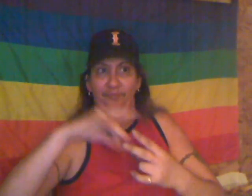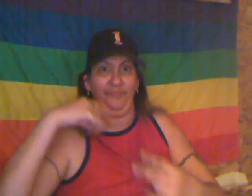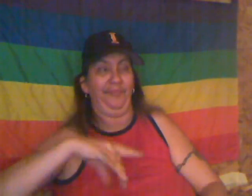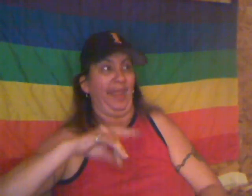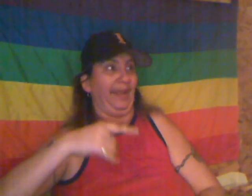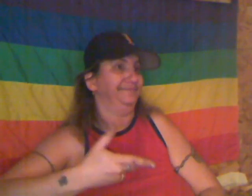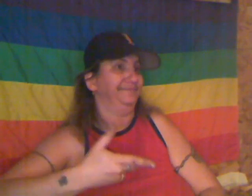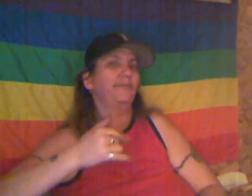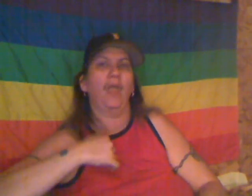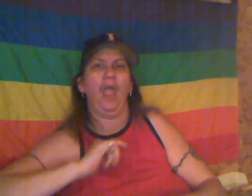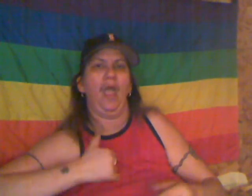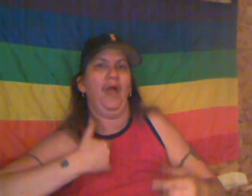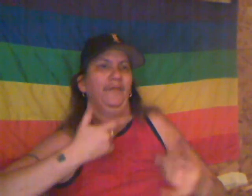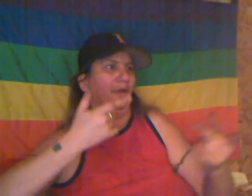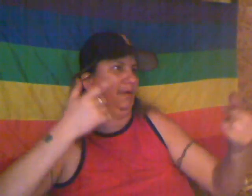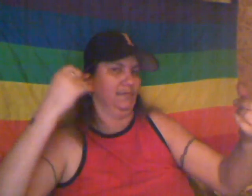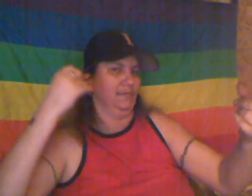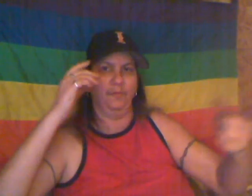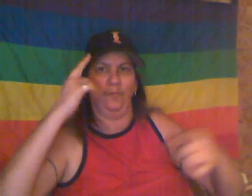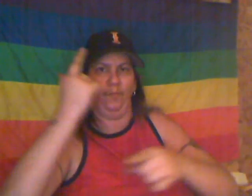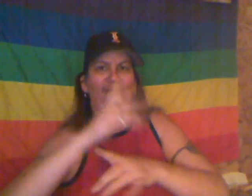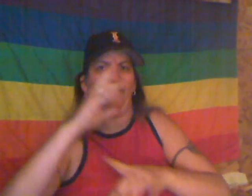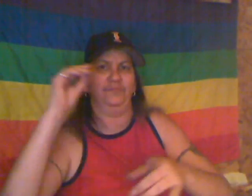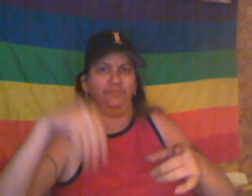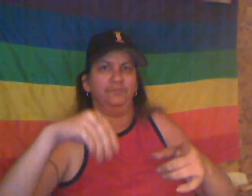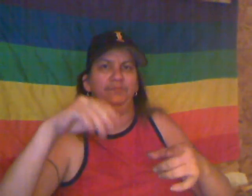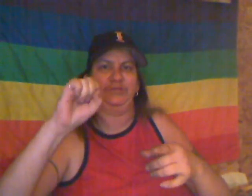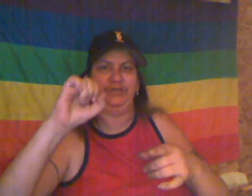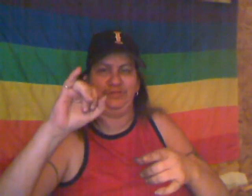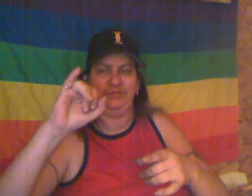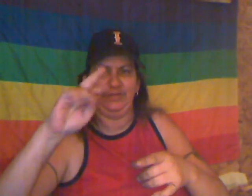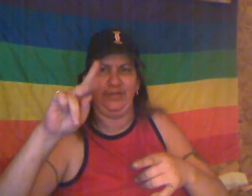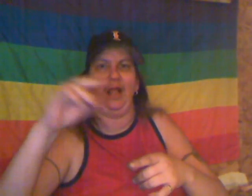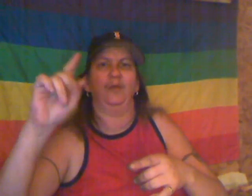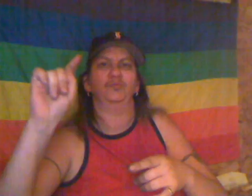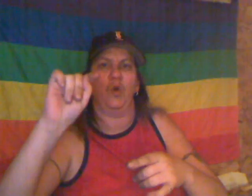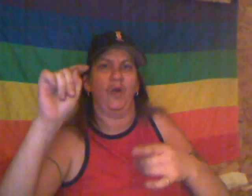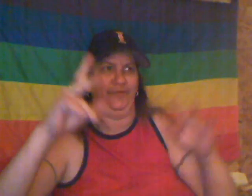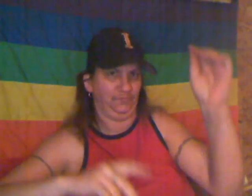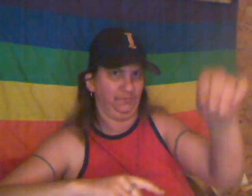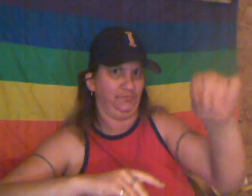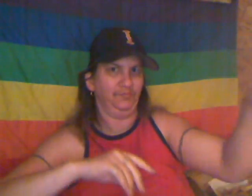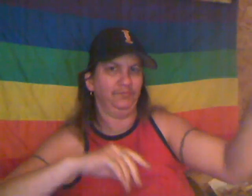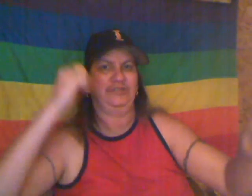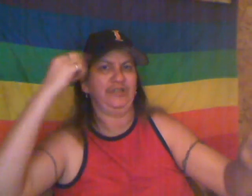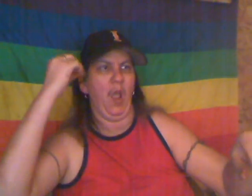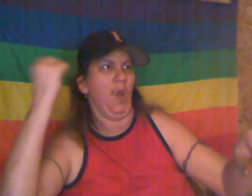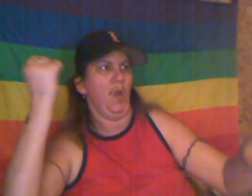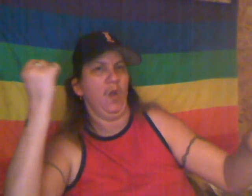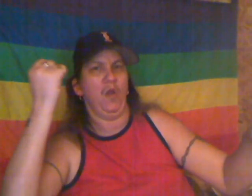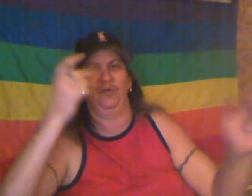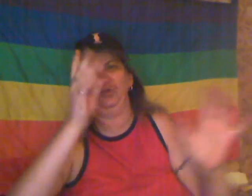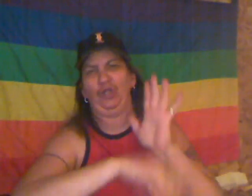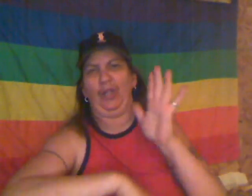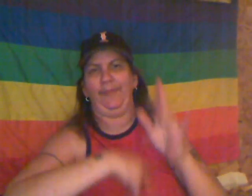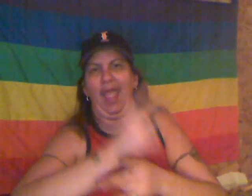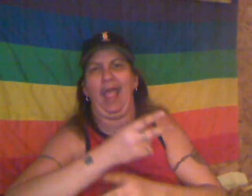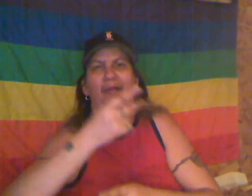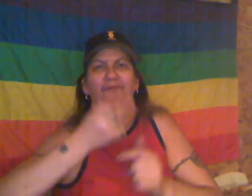coating originally designed to protect spacecraft in the harsh environment of space. But can they resist the diamond-like strength of sand at the beach? We'll never